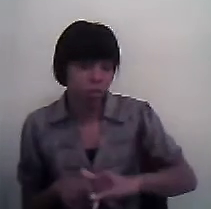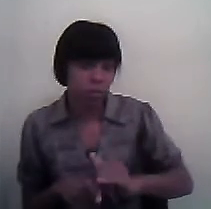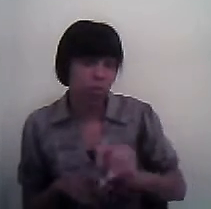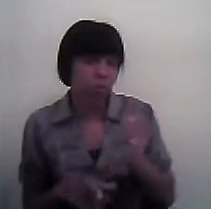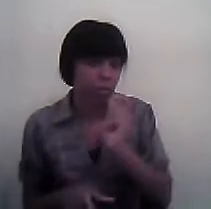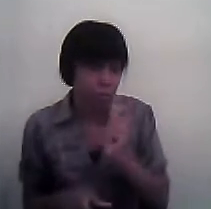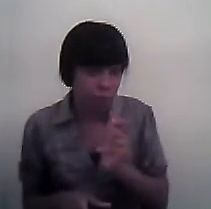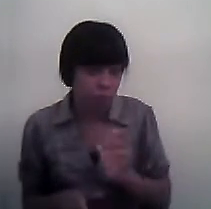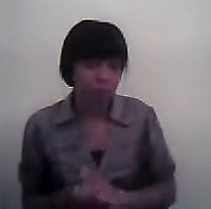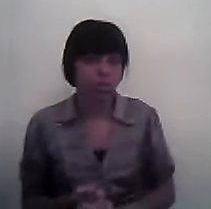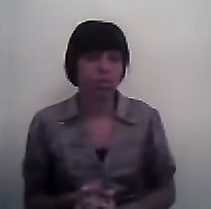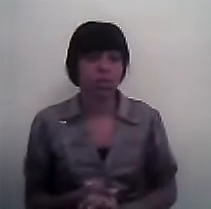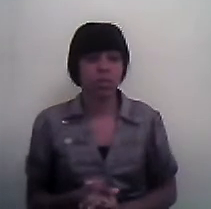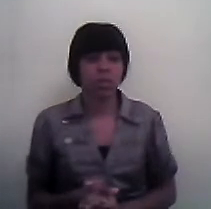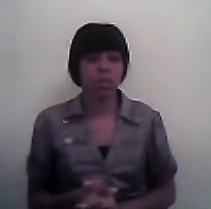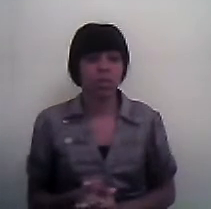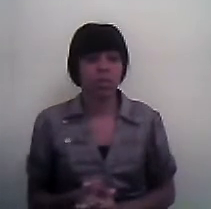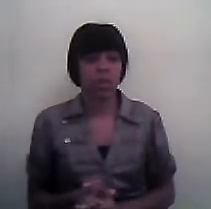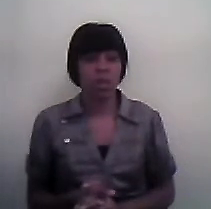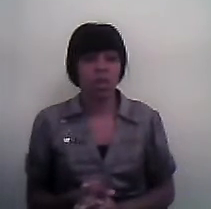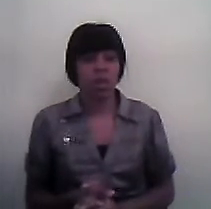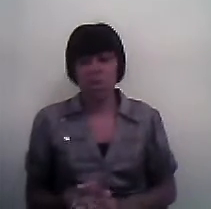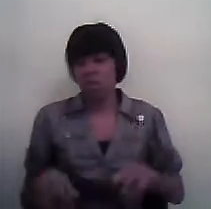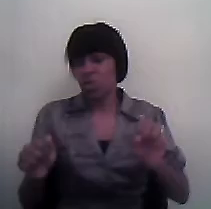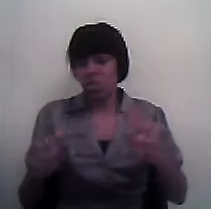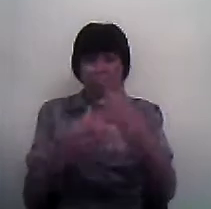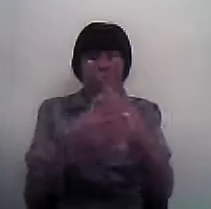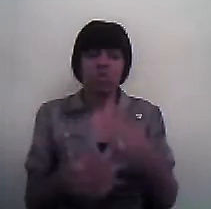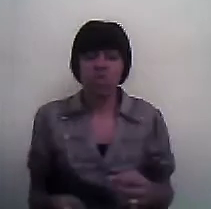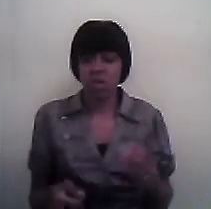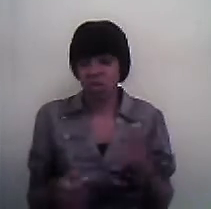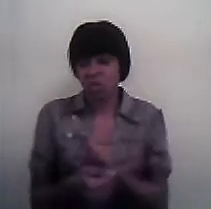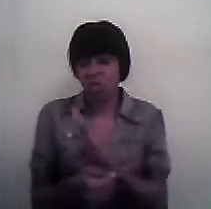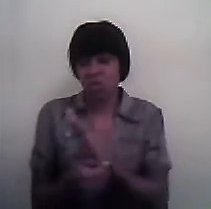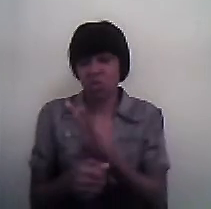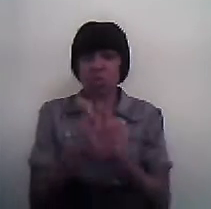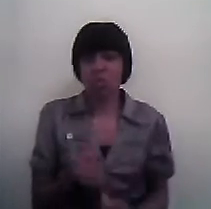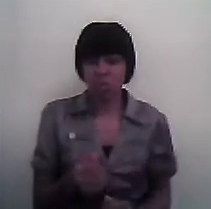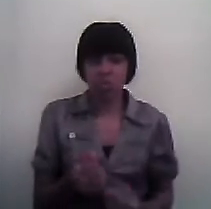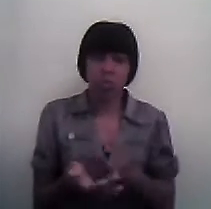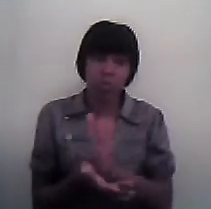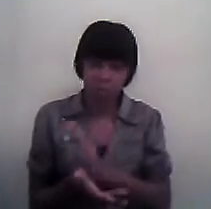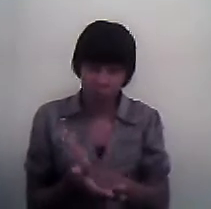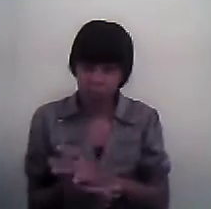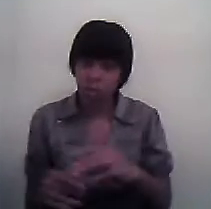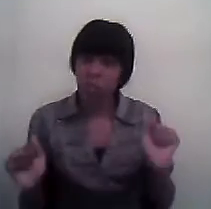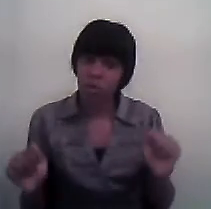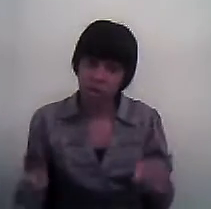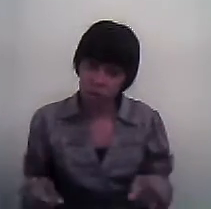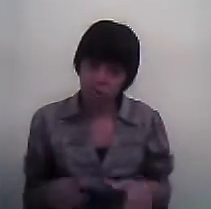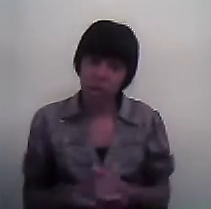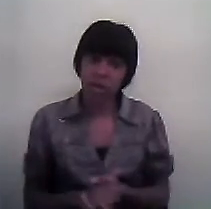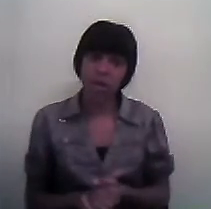under that you can put both of the articles' information on that issue. And so they start to think about